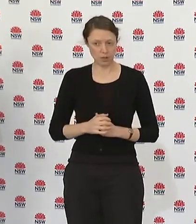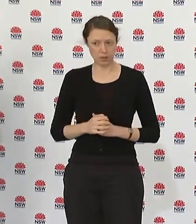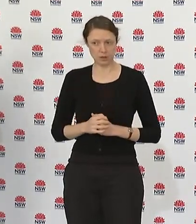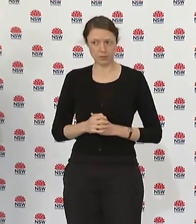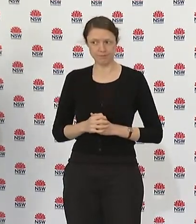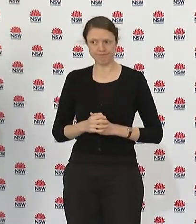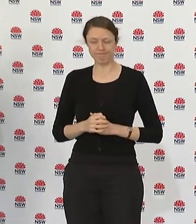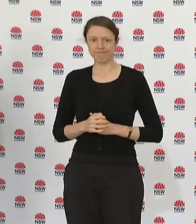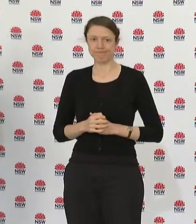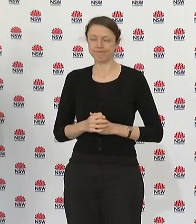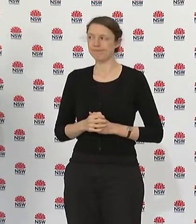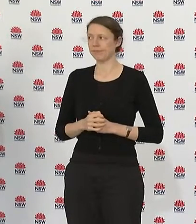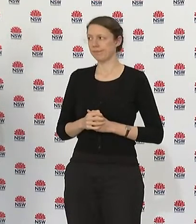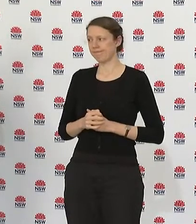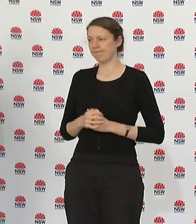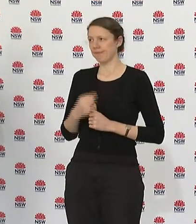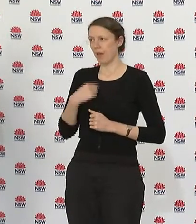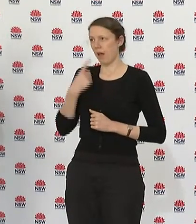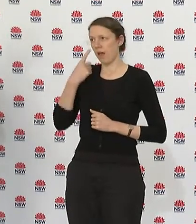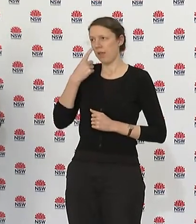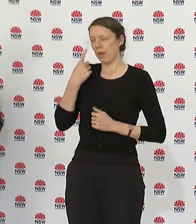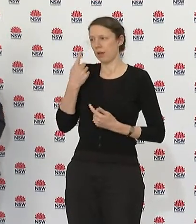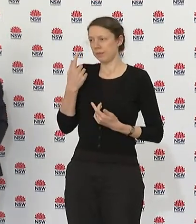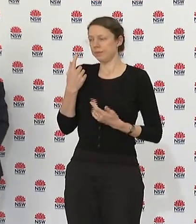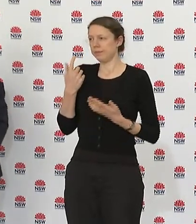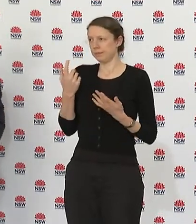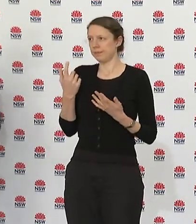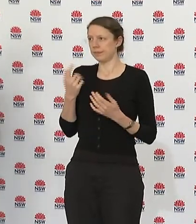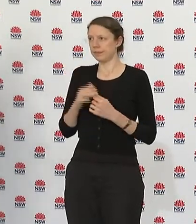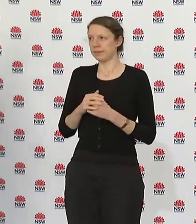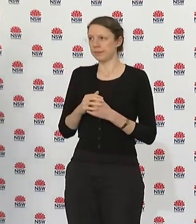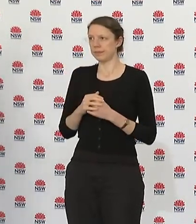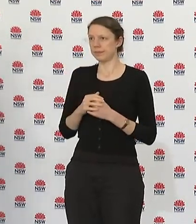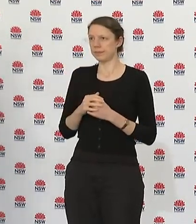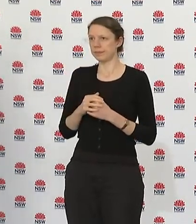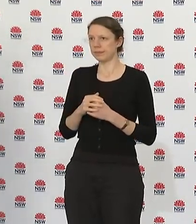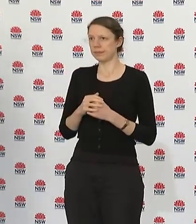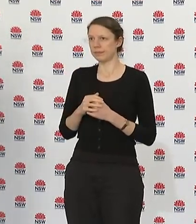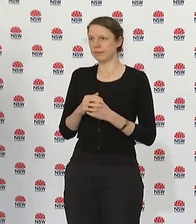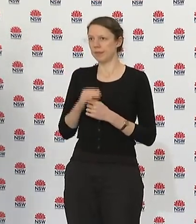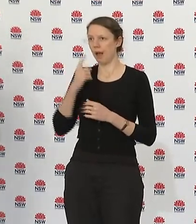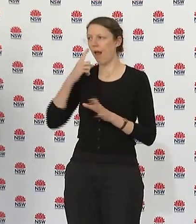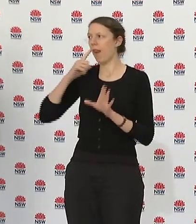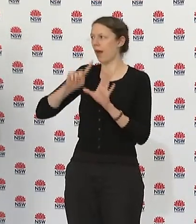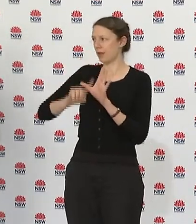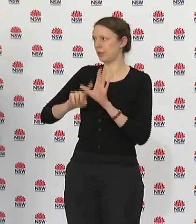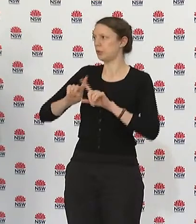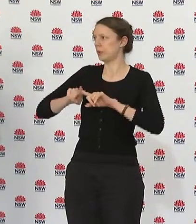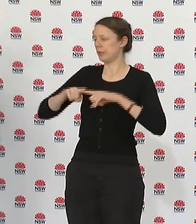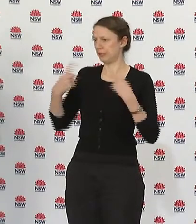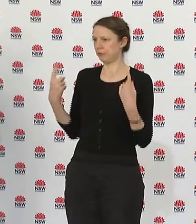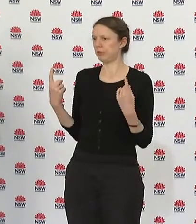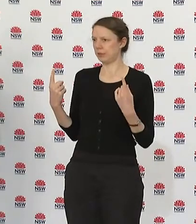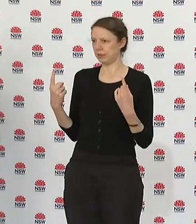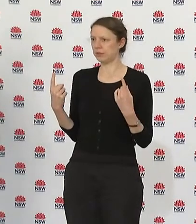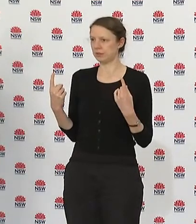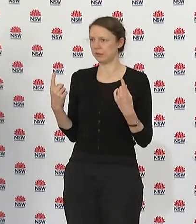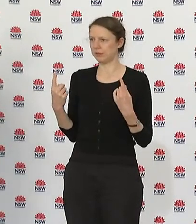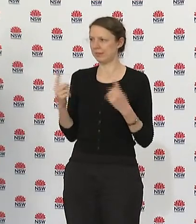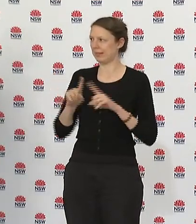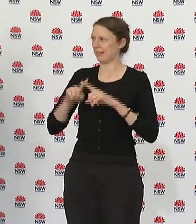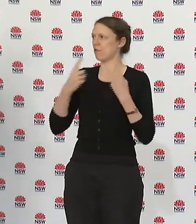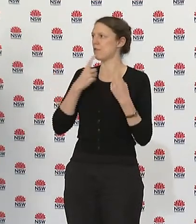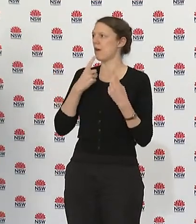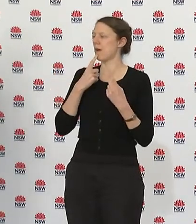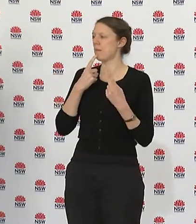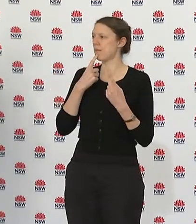the playbook that we didn't have last year for the previous variants, in a sense, is now, well, we didn't have